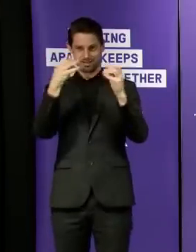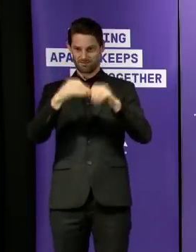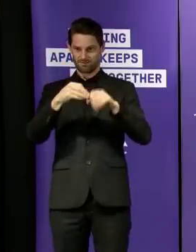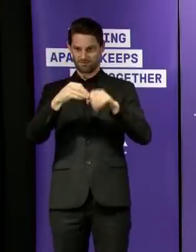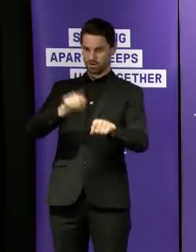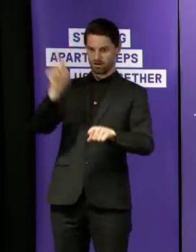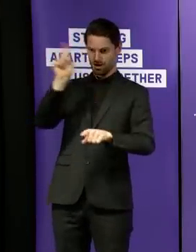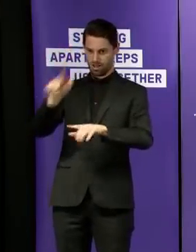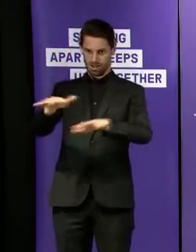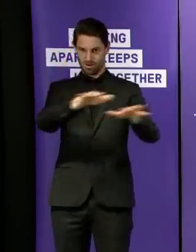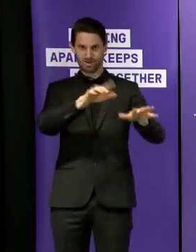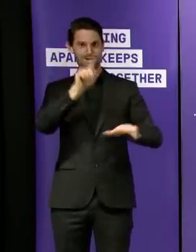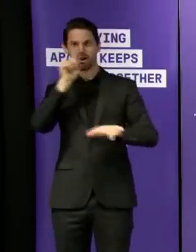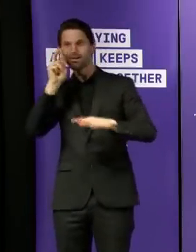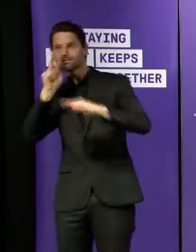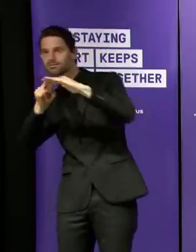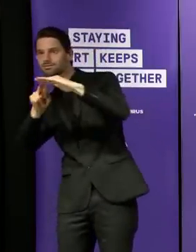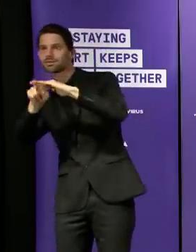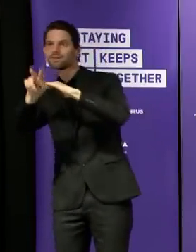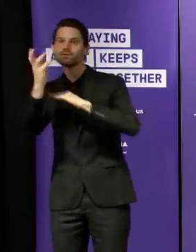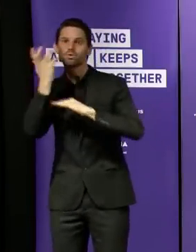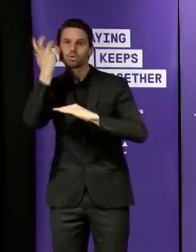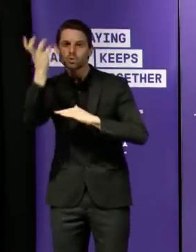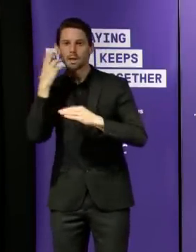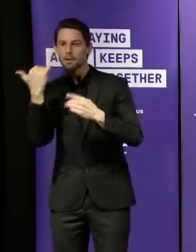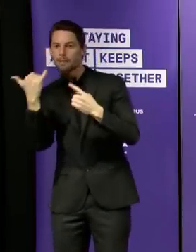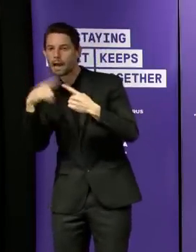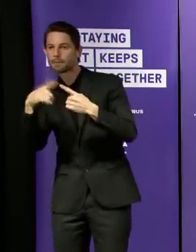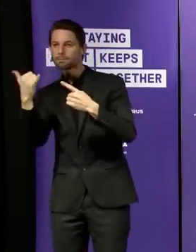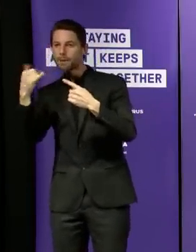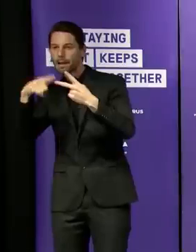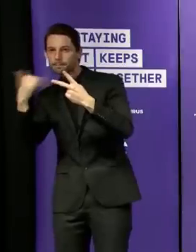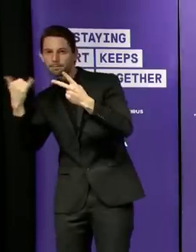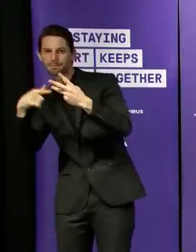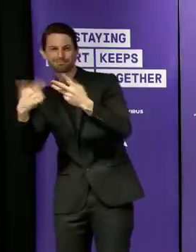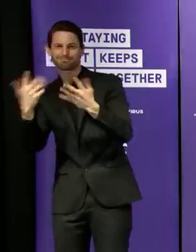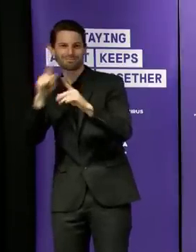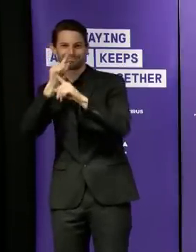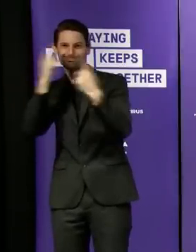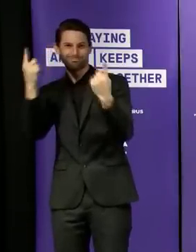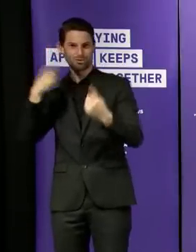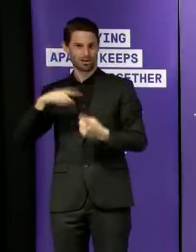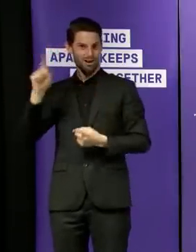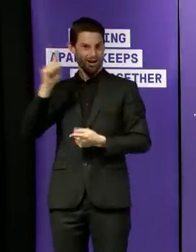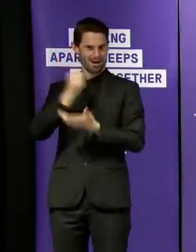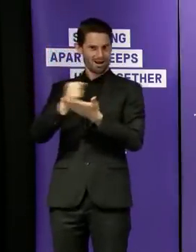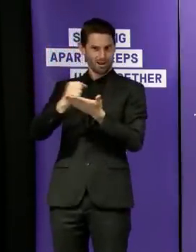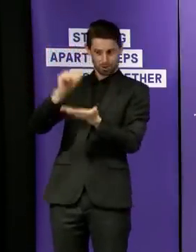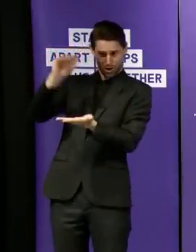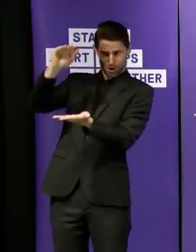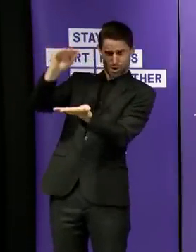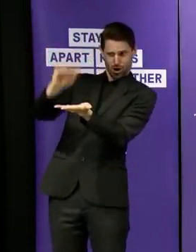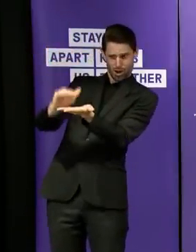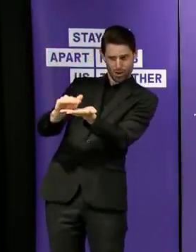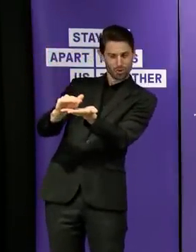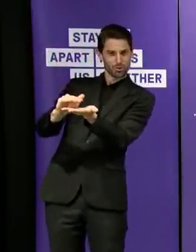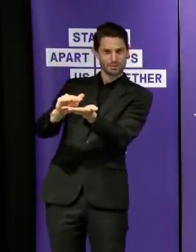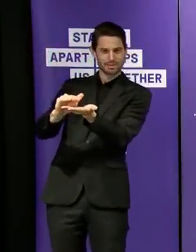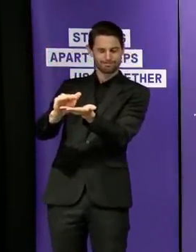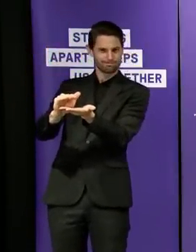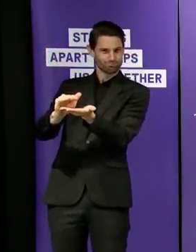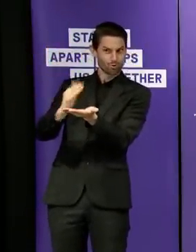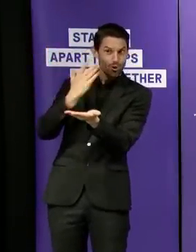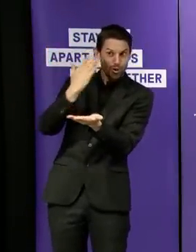That numbers are important, but what sits behind them is much more important when the numbers are this low. And rather than